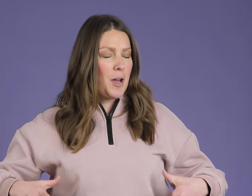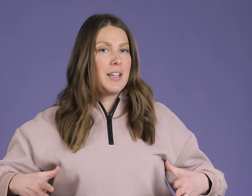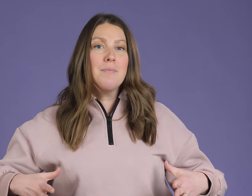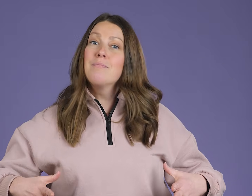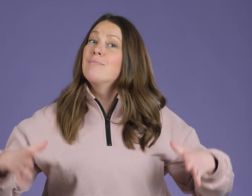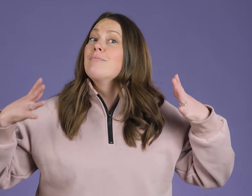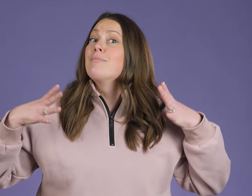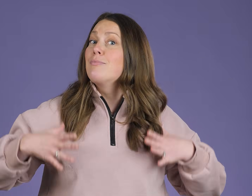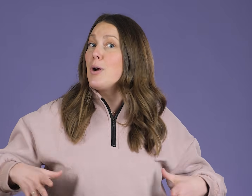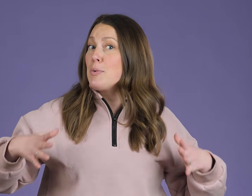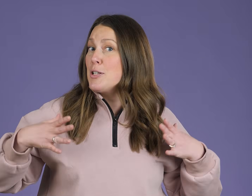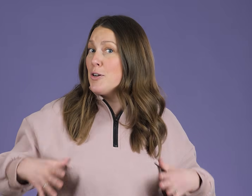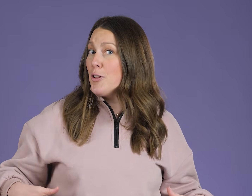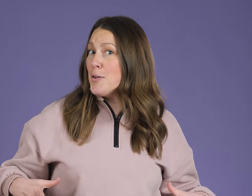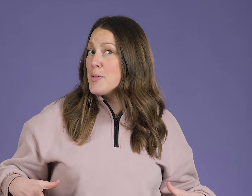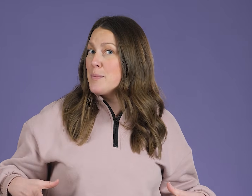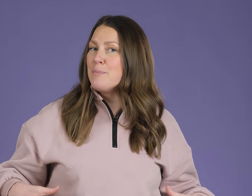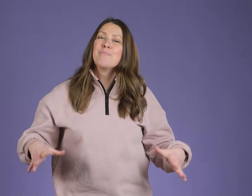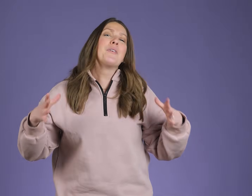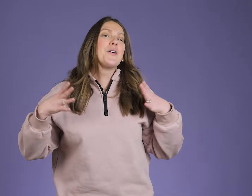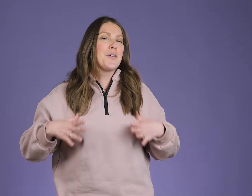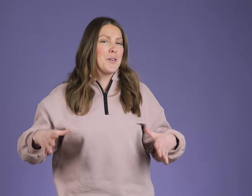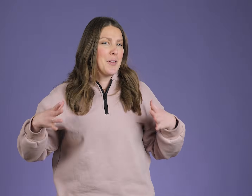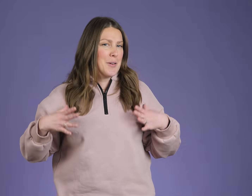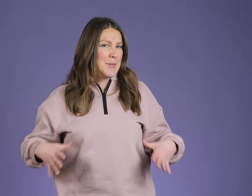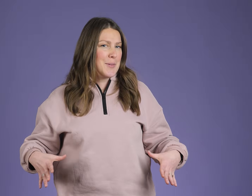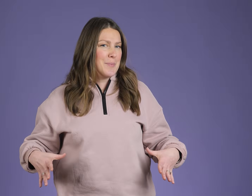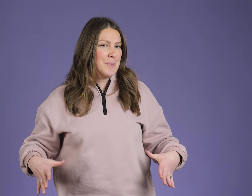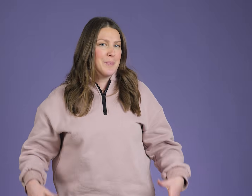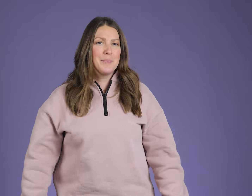body, representing your clothes. Clothes.